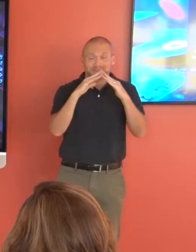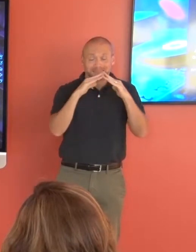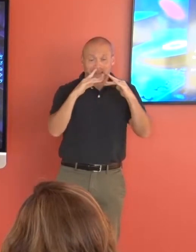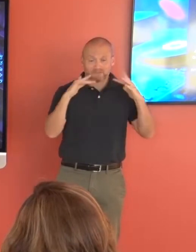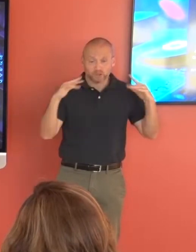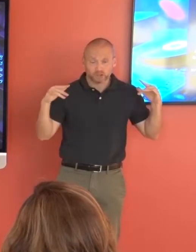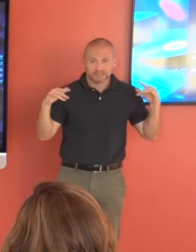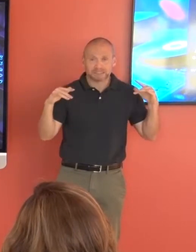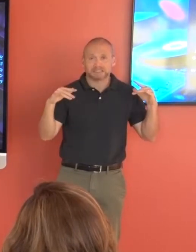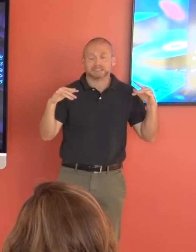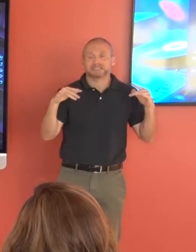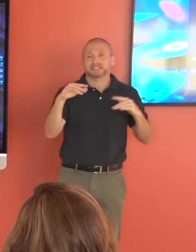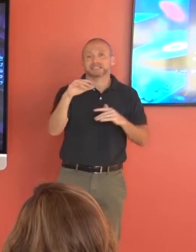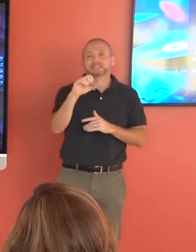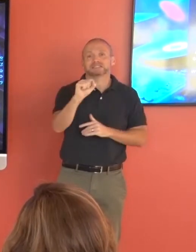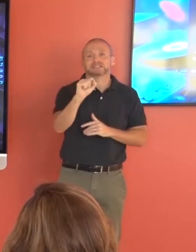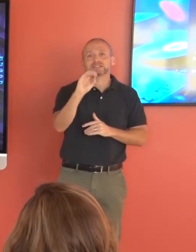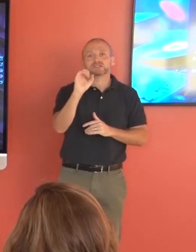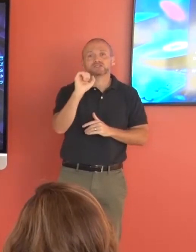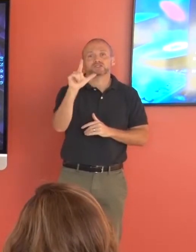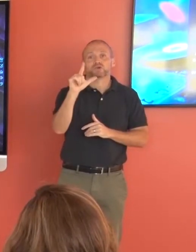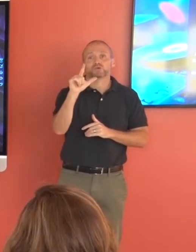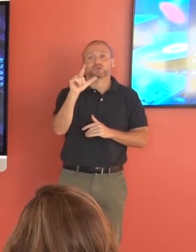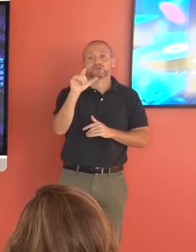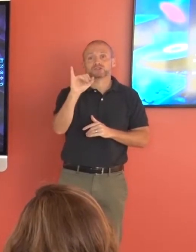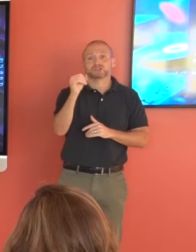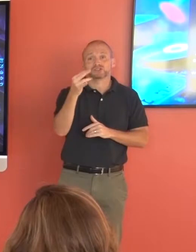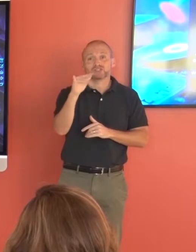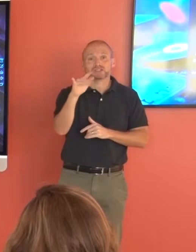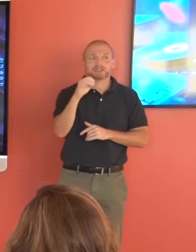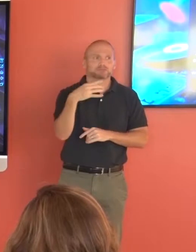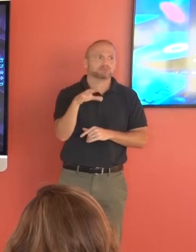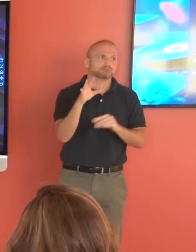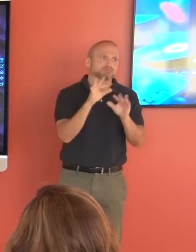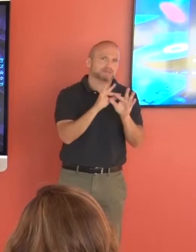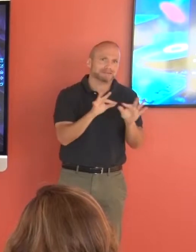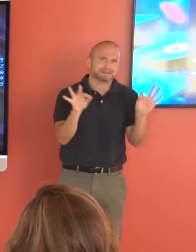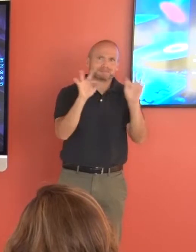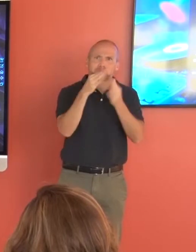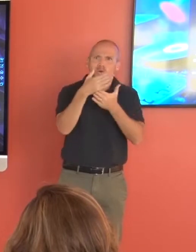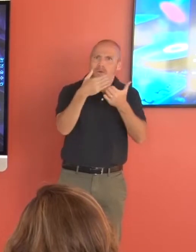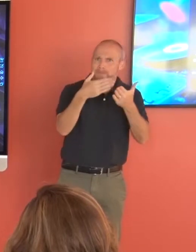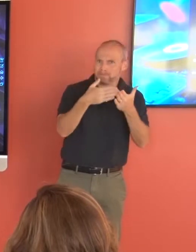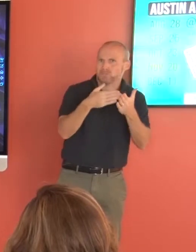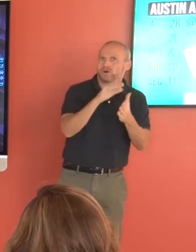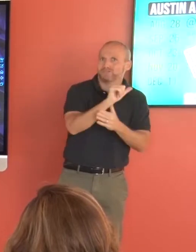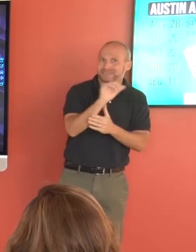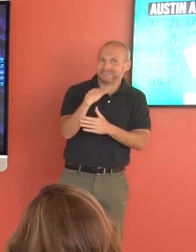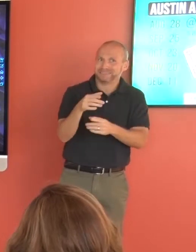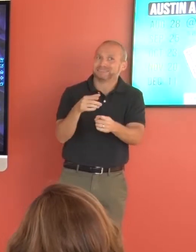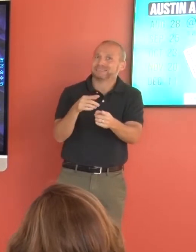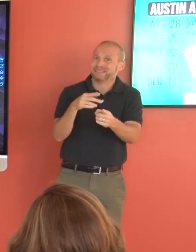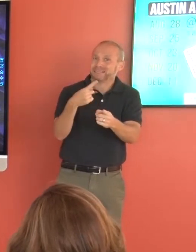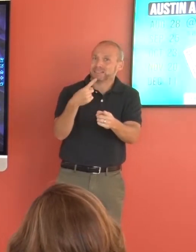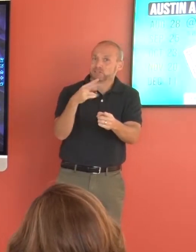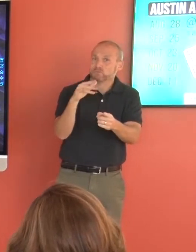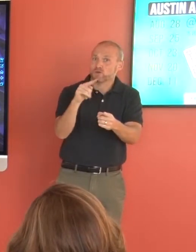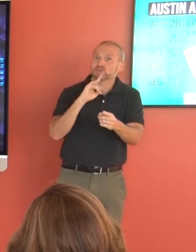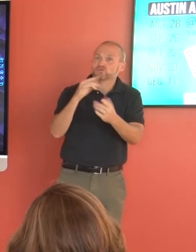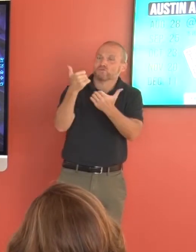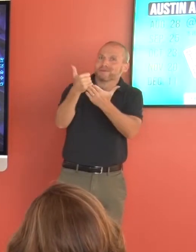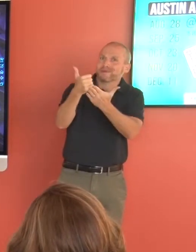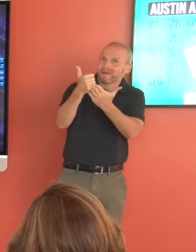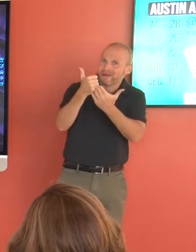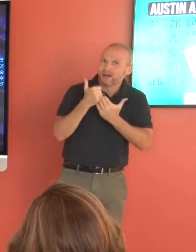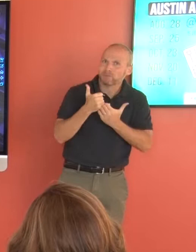is a critical part of ACC. And she's already making a big difference in taking